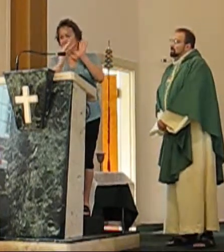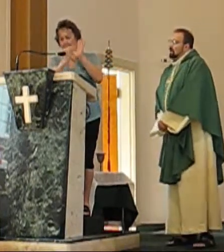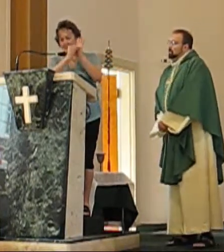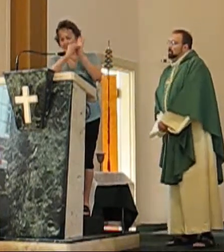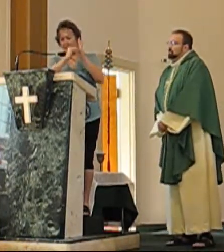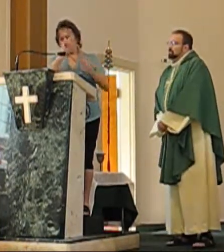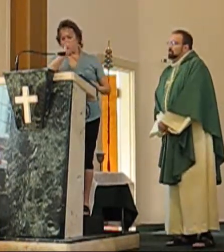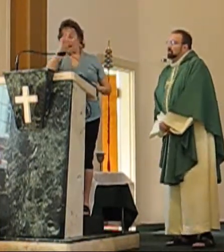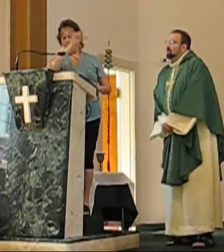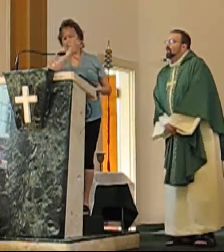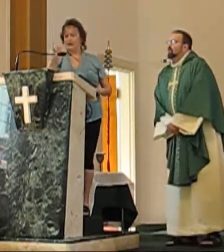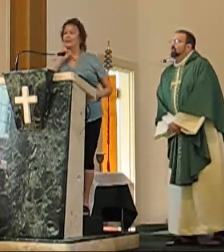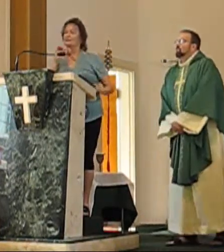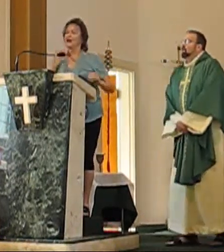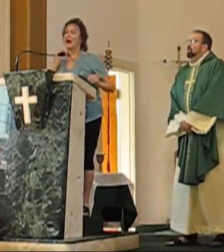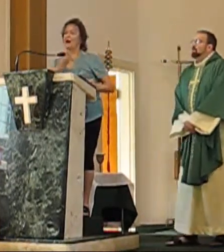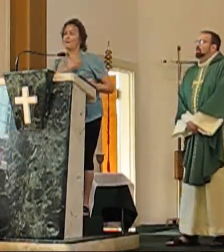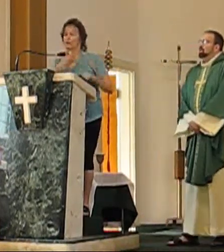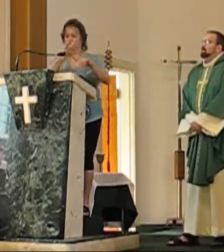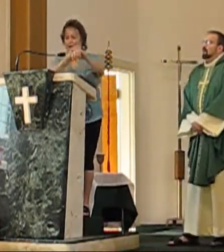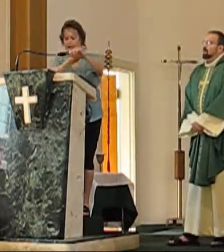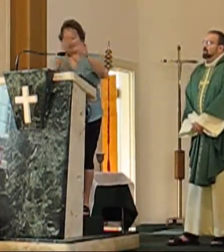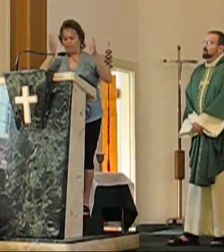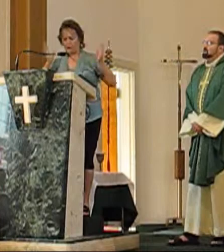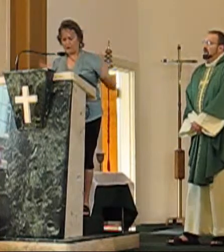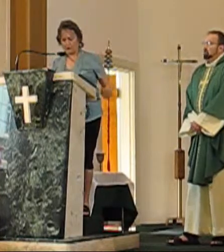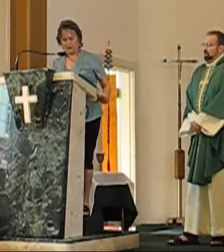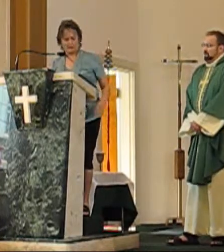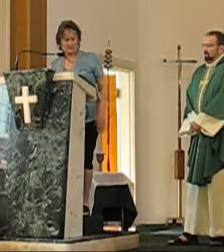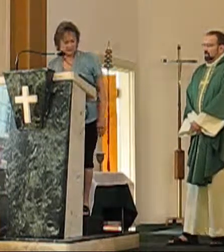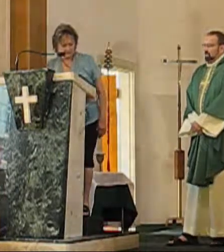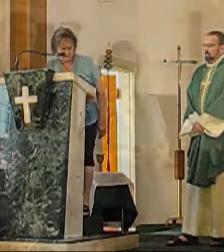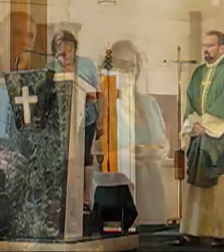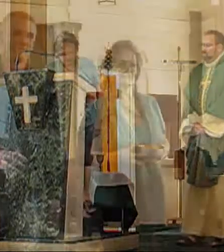It's mine. The Lord is your heart.